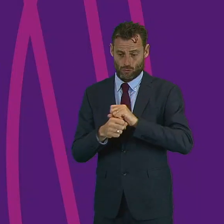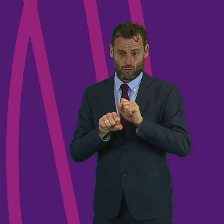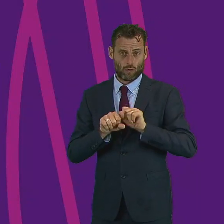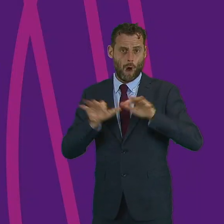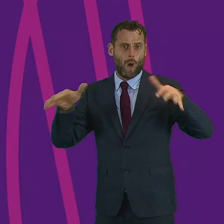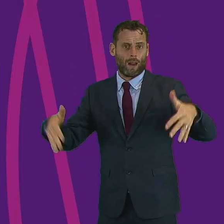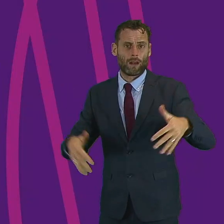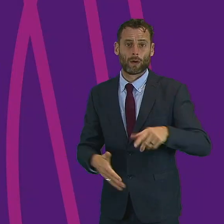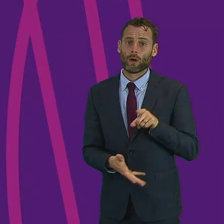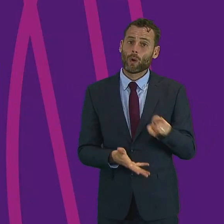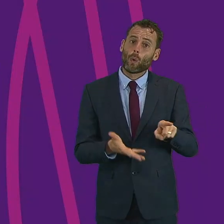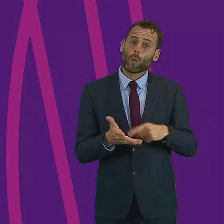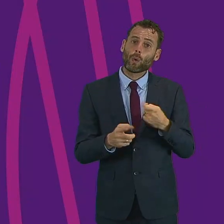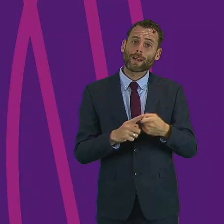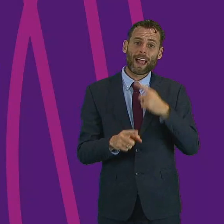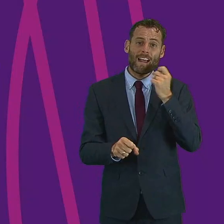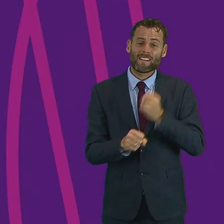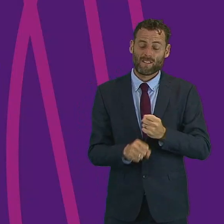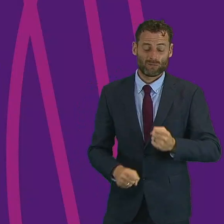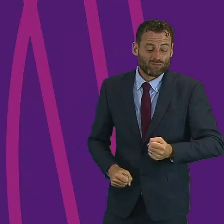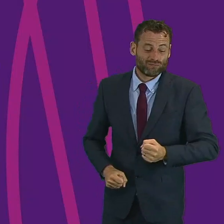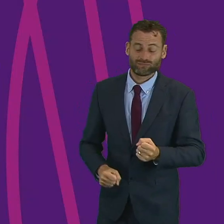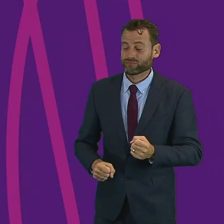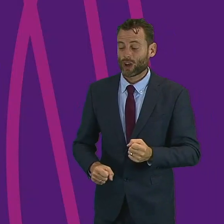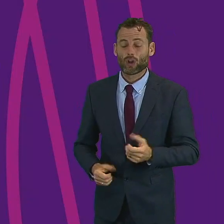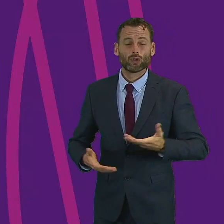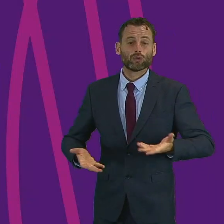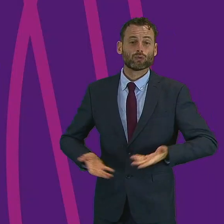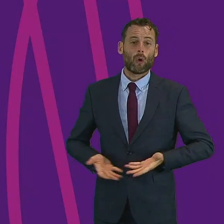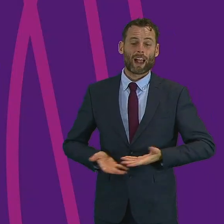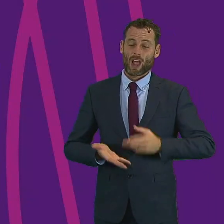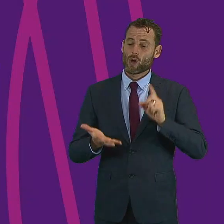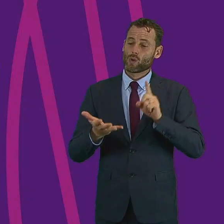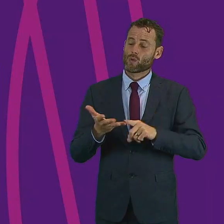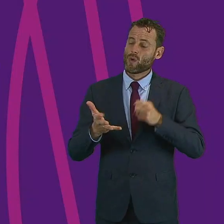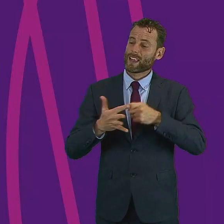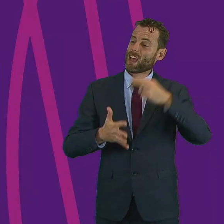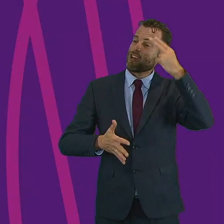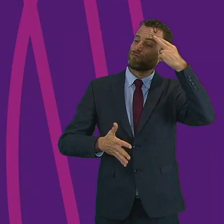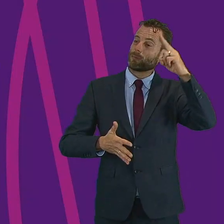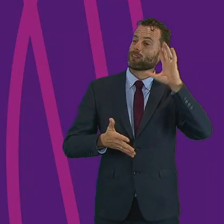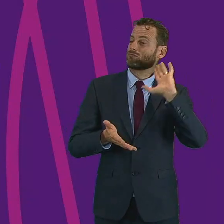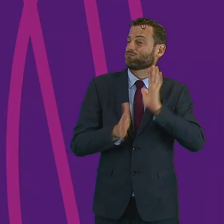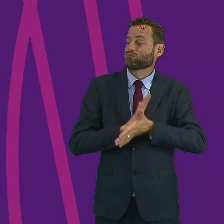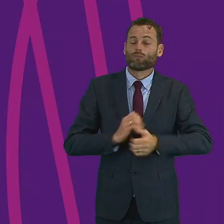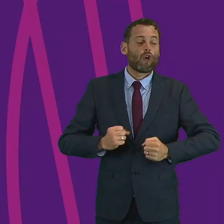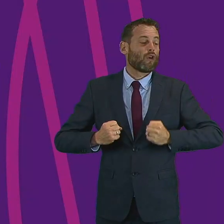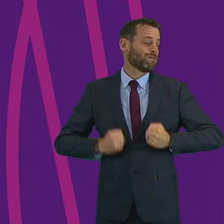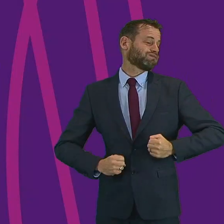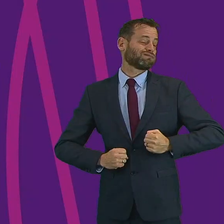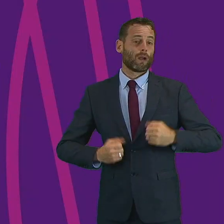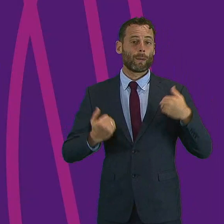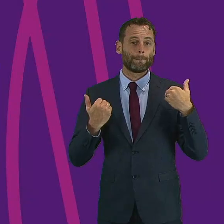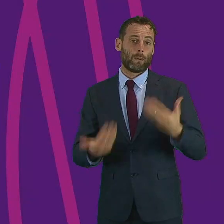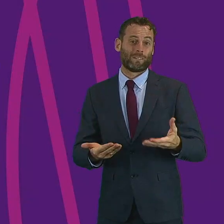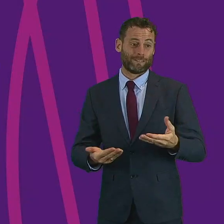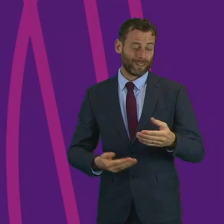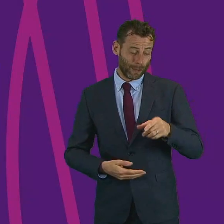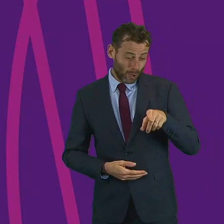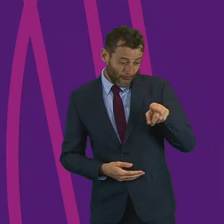services. Kenneth Gibson to be followed by Donald Cameron. Thank you, Presiding Officer. First Minister, the Advocate-General for Scotland has